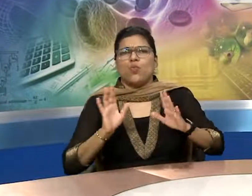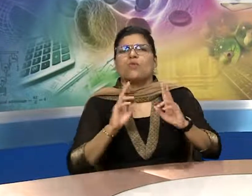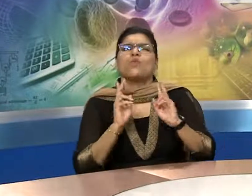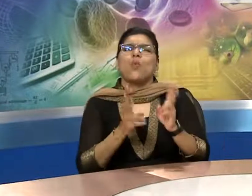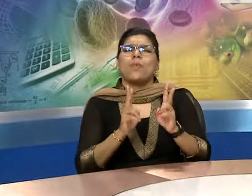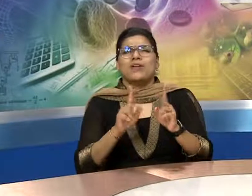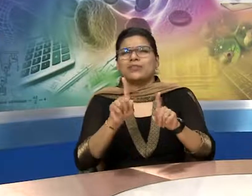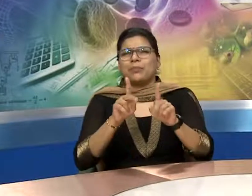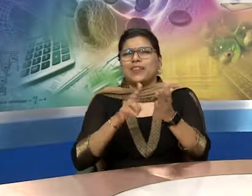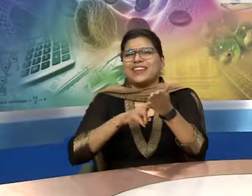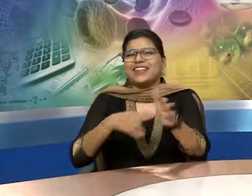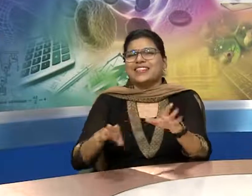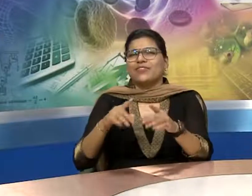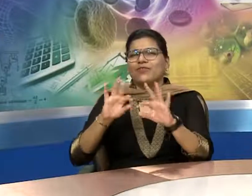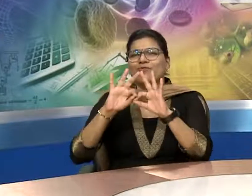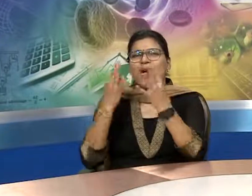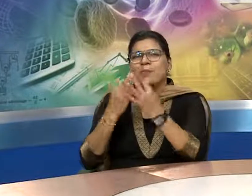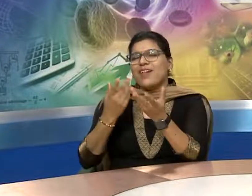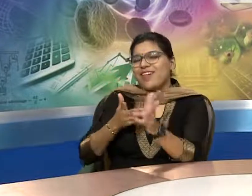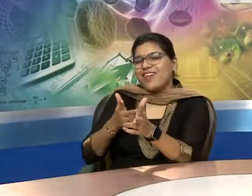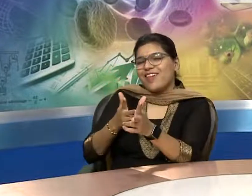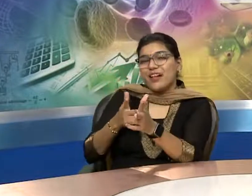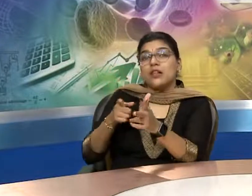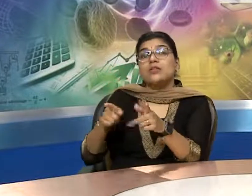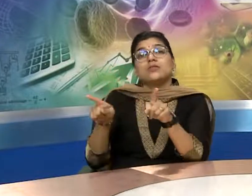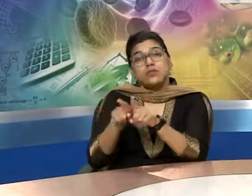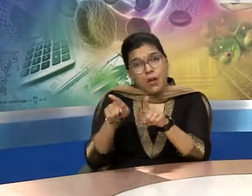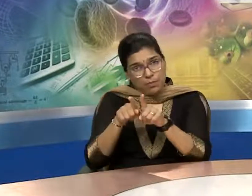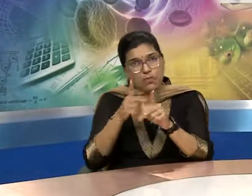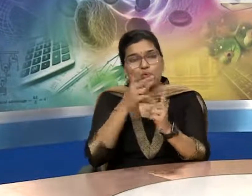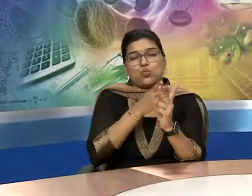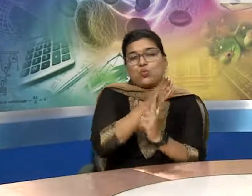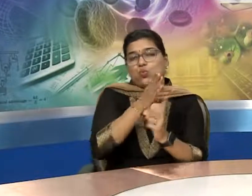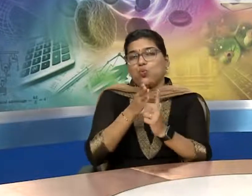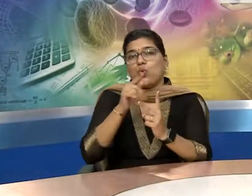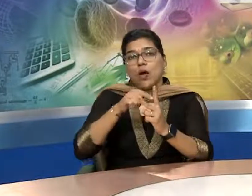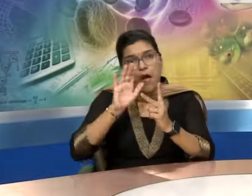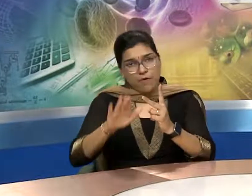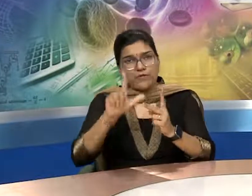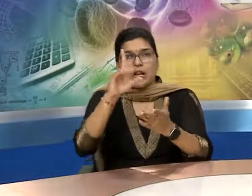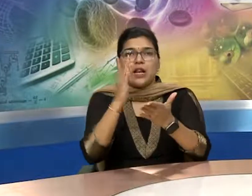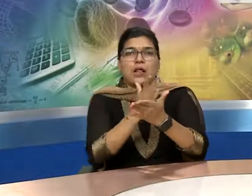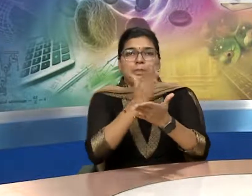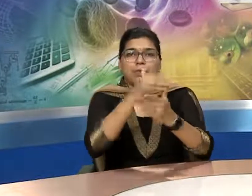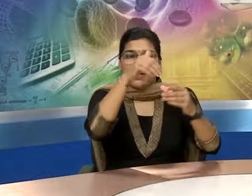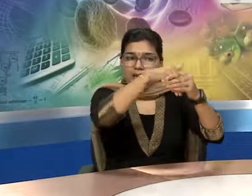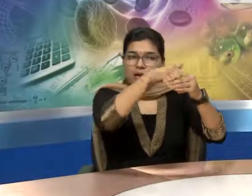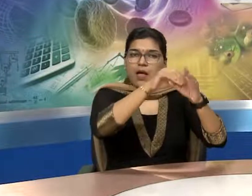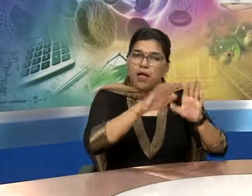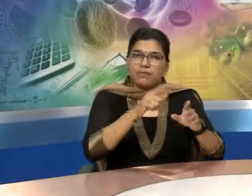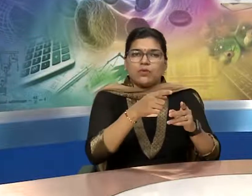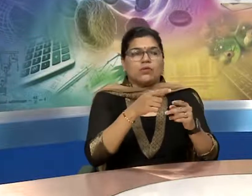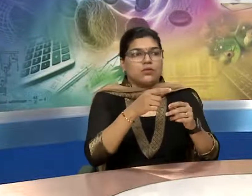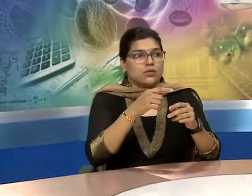The word formal means something which